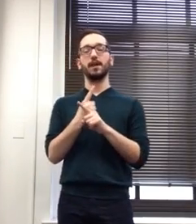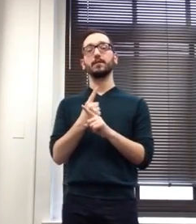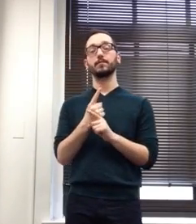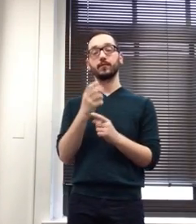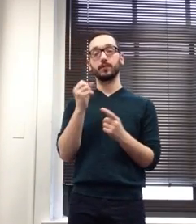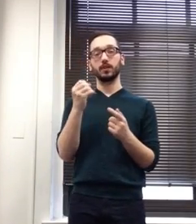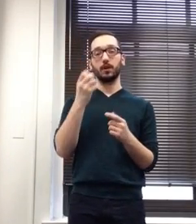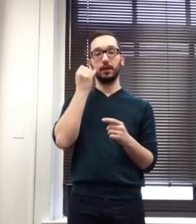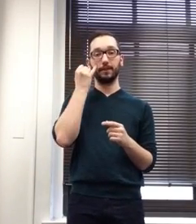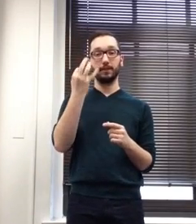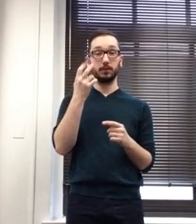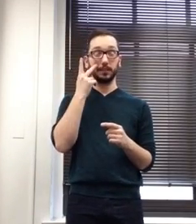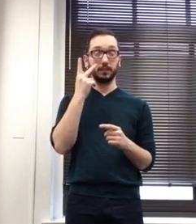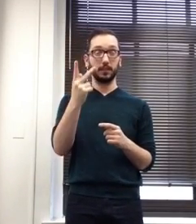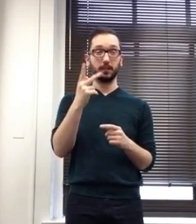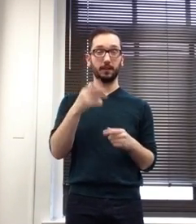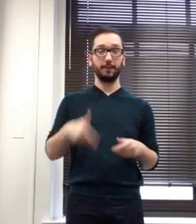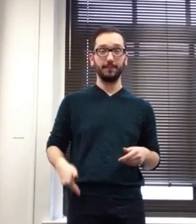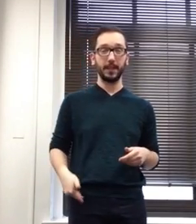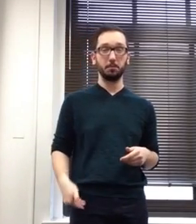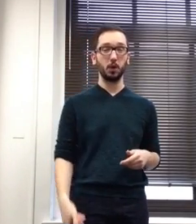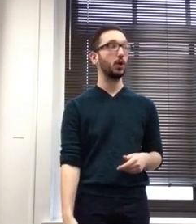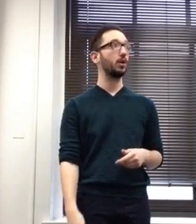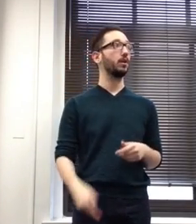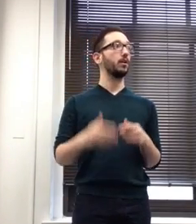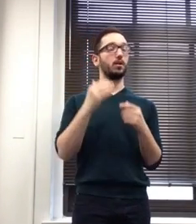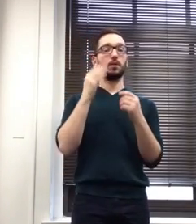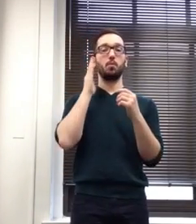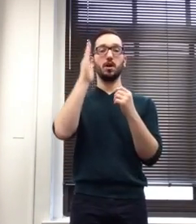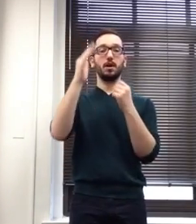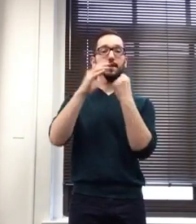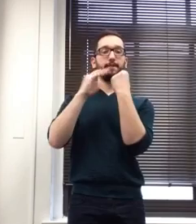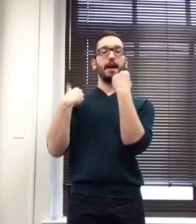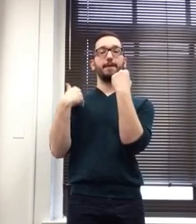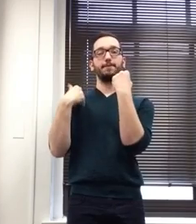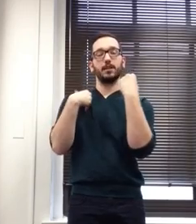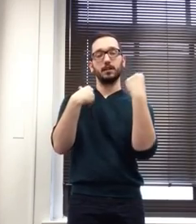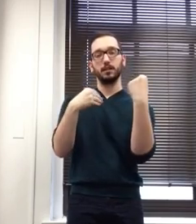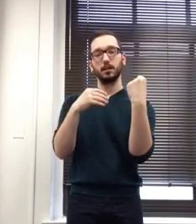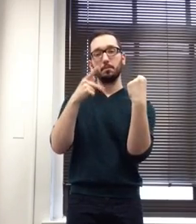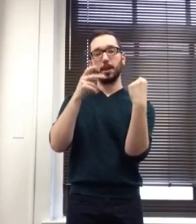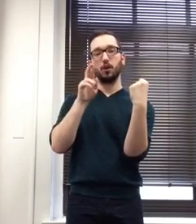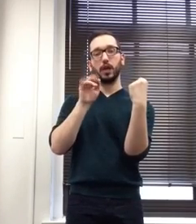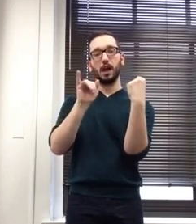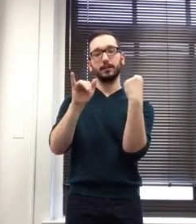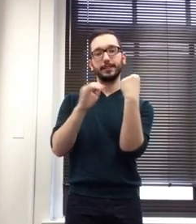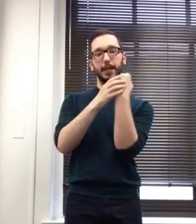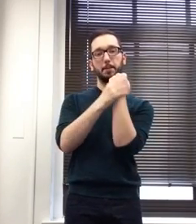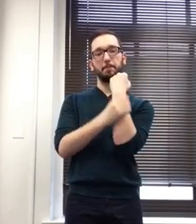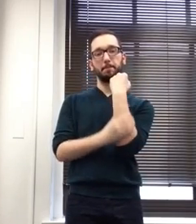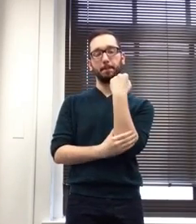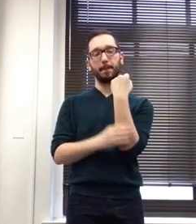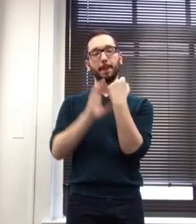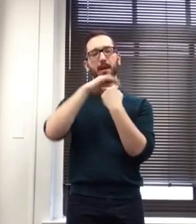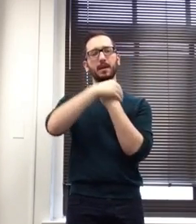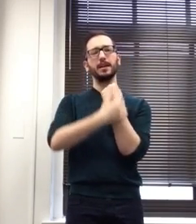right here, if I look at this bone is going to be surrounded by a sleeve or a membrane that's called the periosteum. Now, what's the purpose, or what do you think